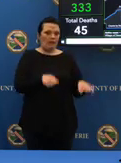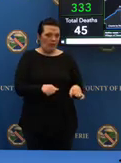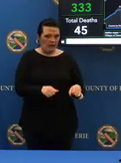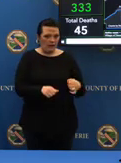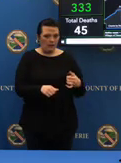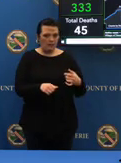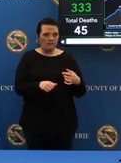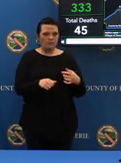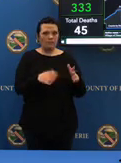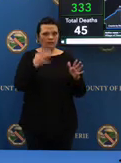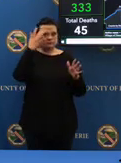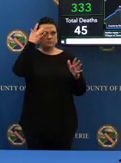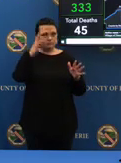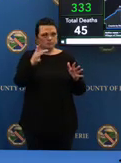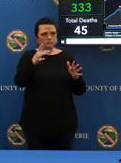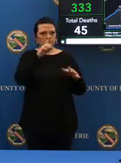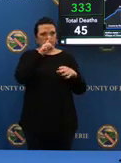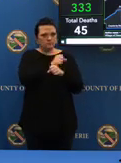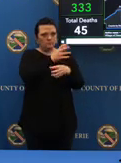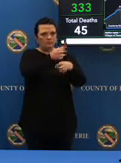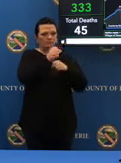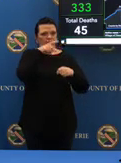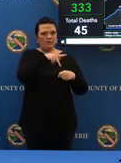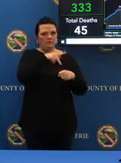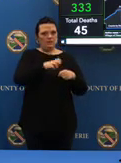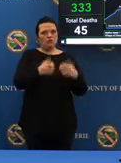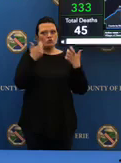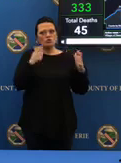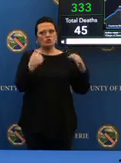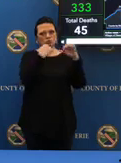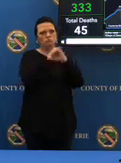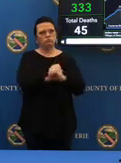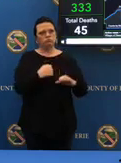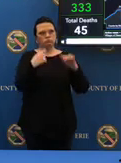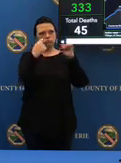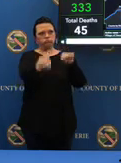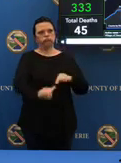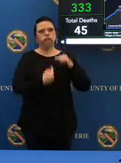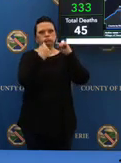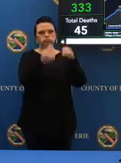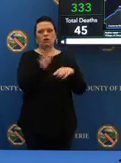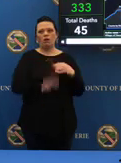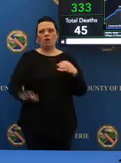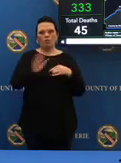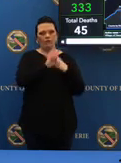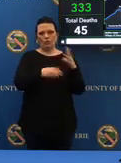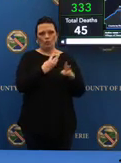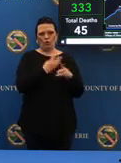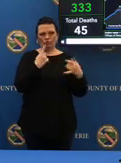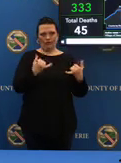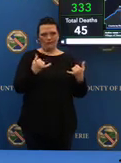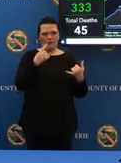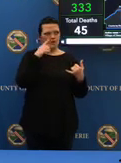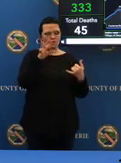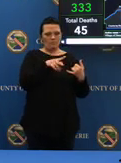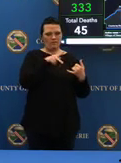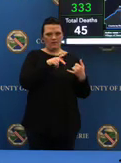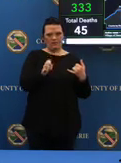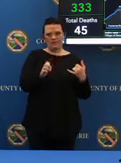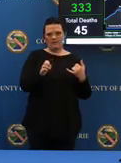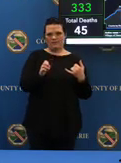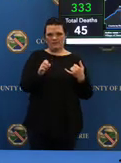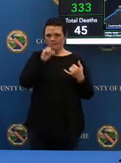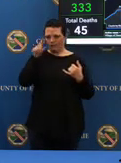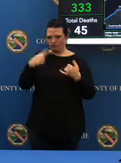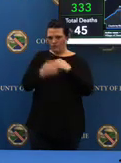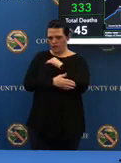by legitimately getting PPEs, and there's a huge fight, as we all know, across the world right now for PPEs, nevertheless the country in this